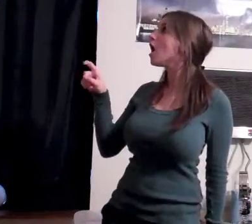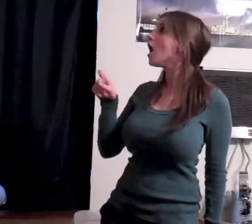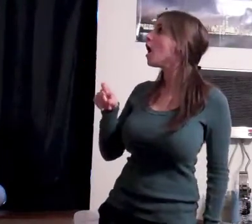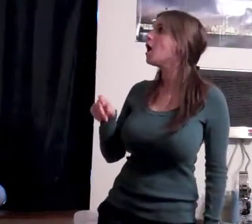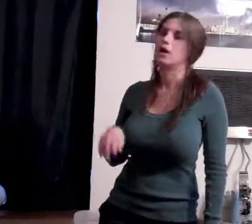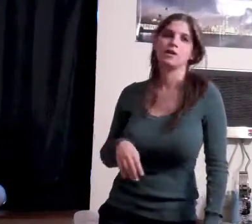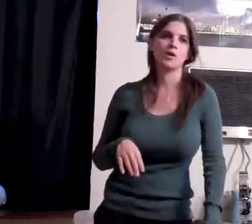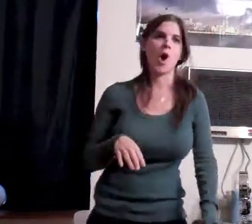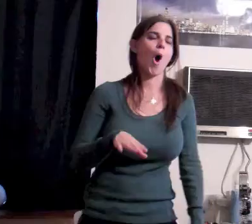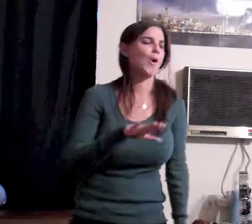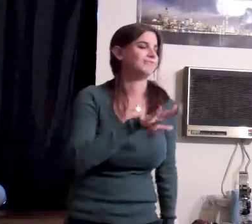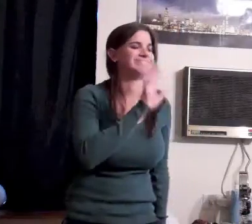oh, no.